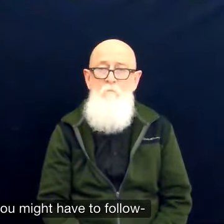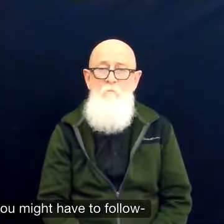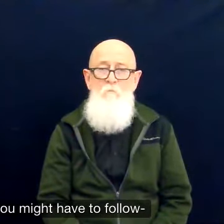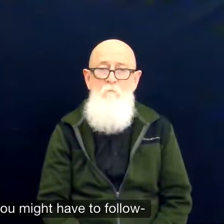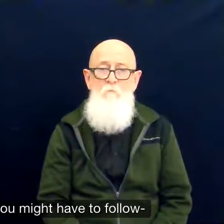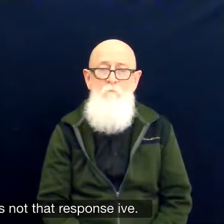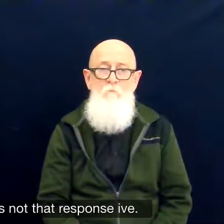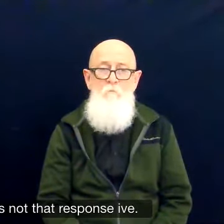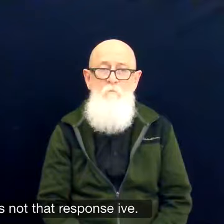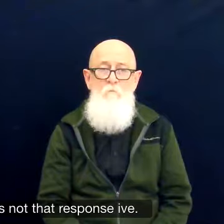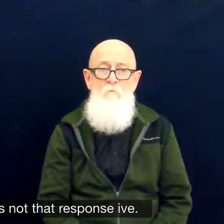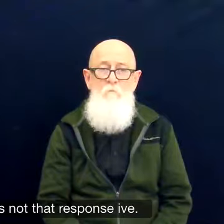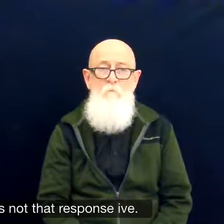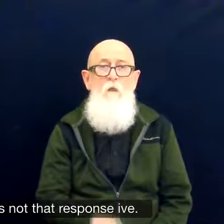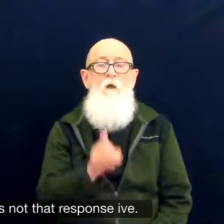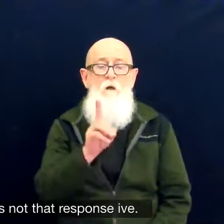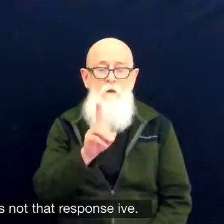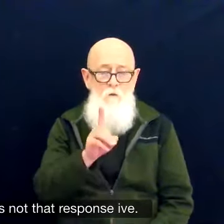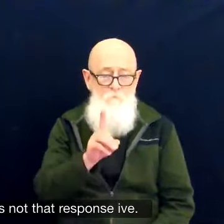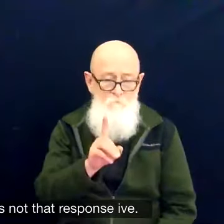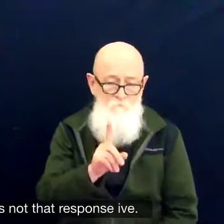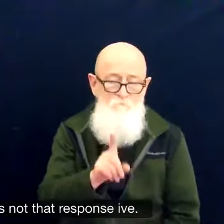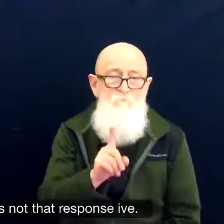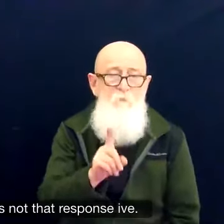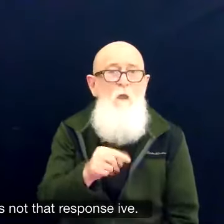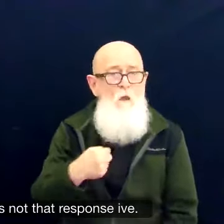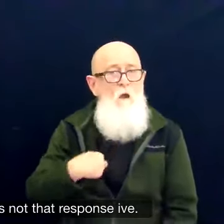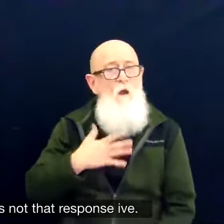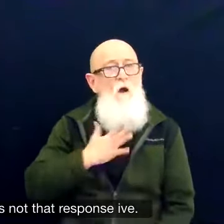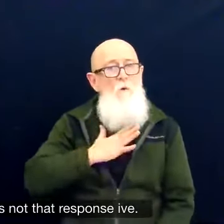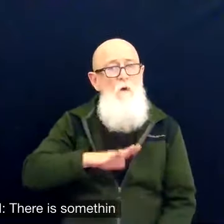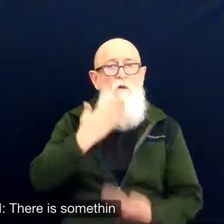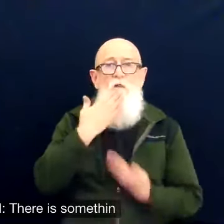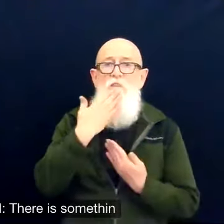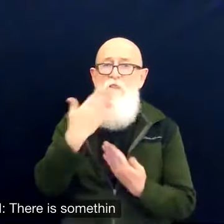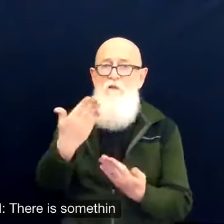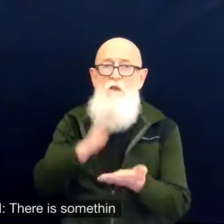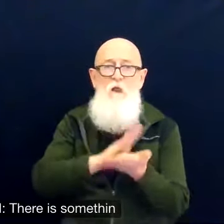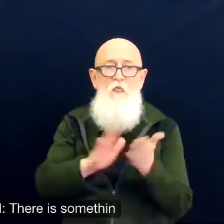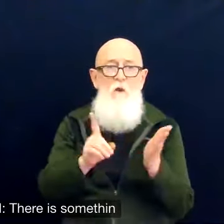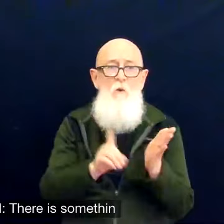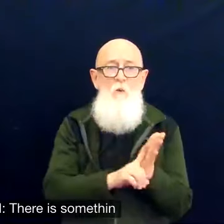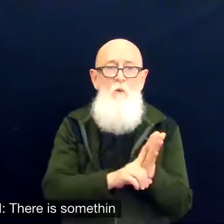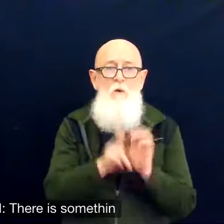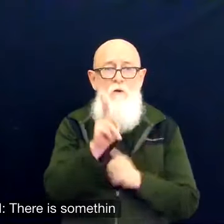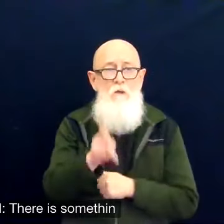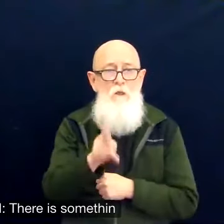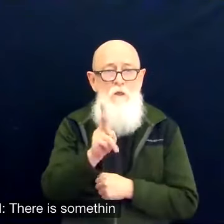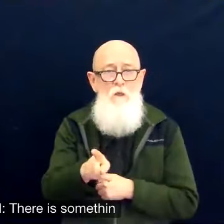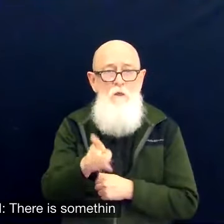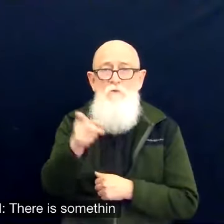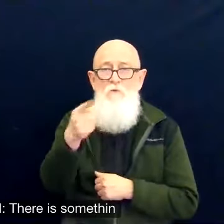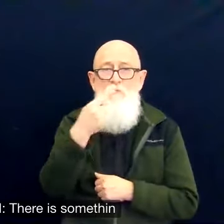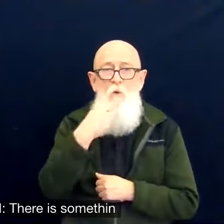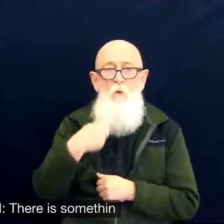It's gone. That's right. So I did want to thank Heather again for her suggestion of putting all of the documents